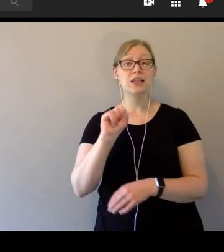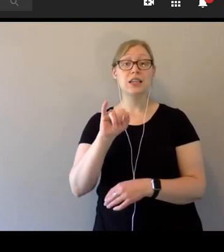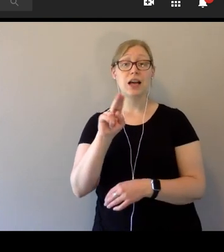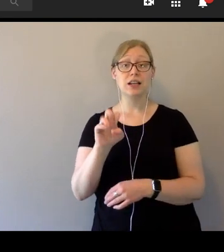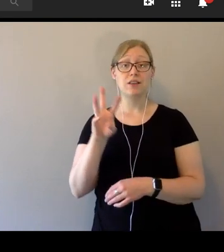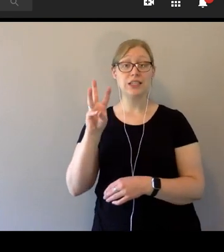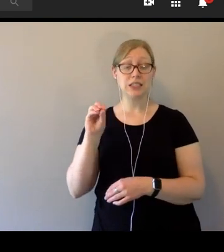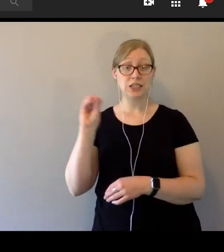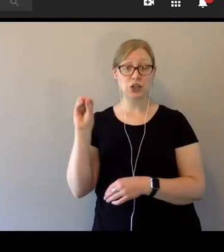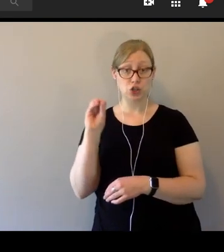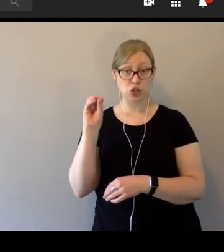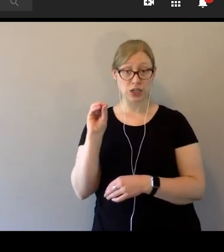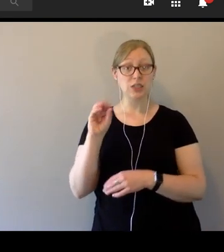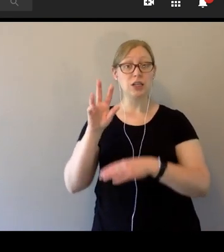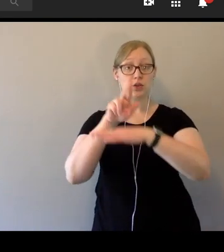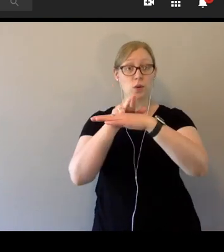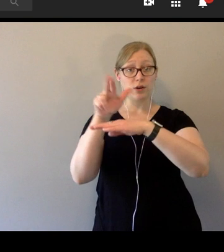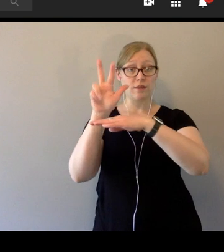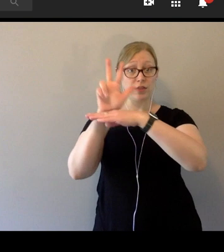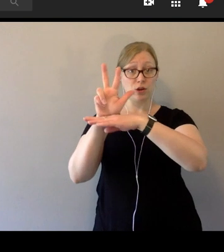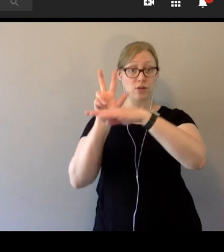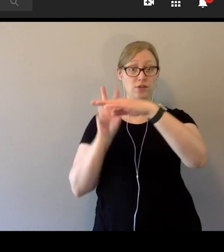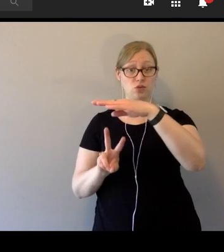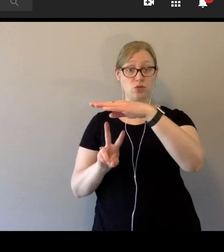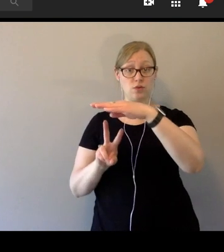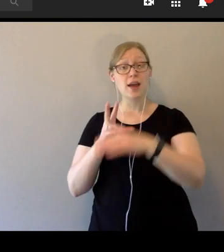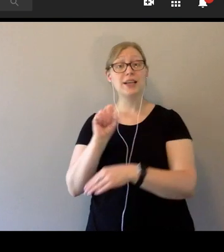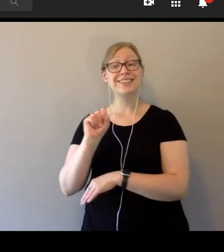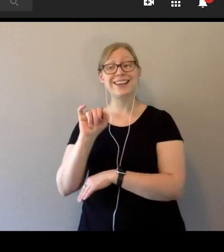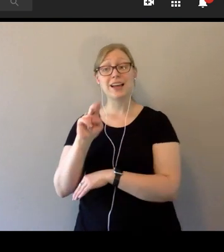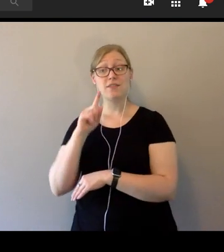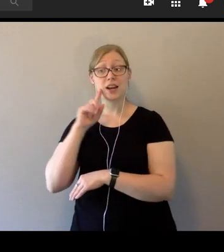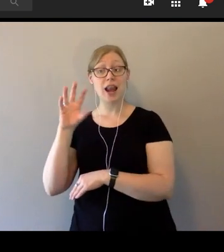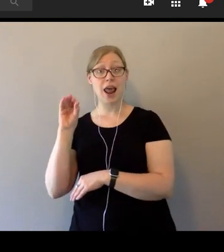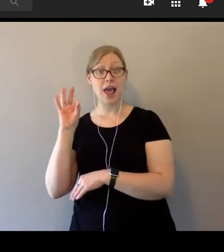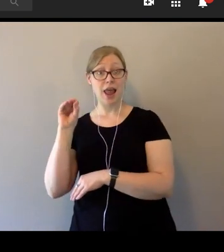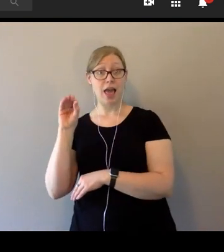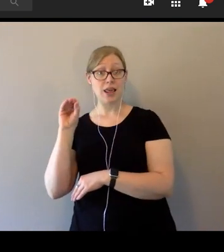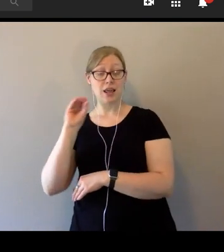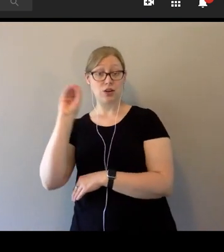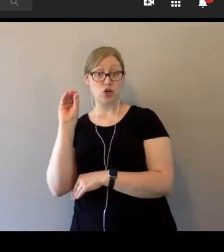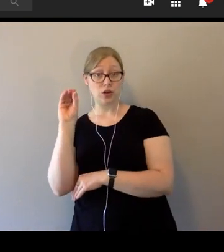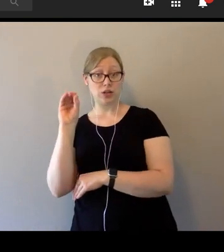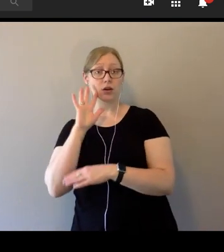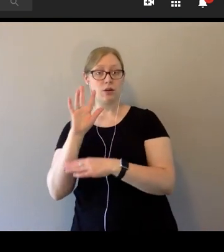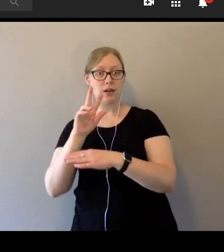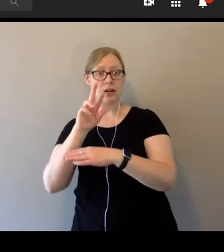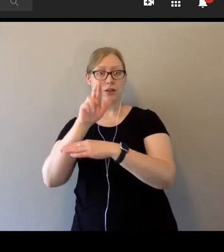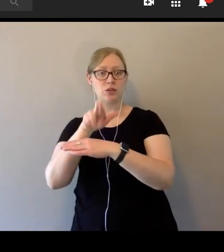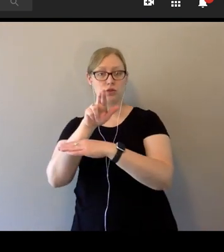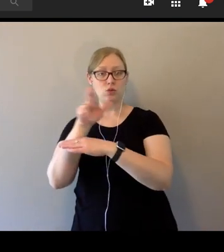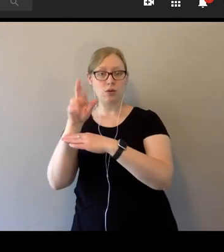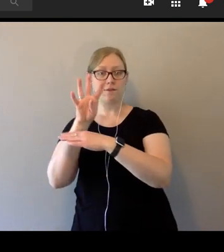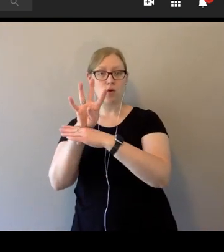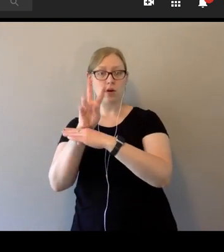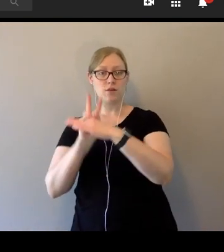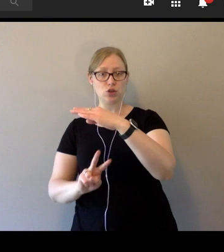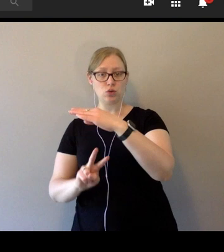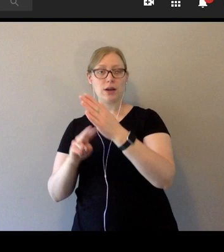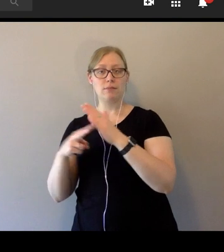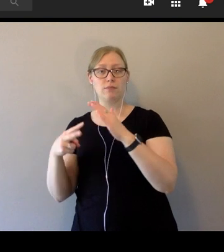2. And the sine of 90 degrees is square root of 4 is 2, so this is 2 over 2, or 1, is